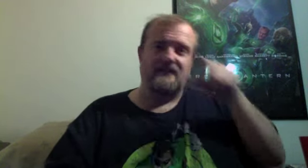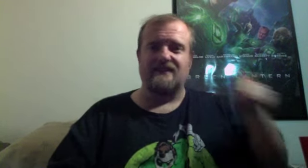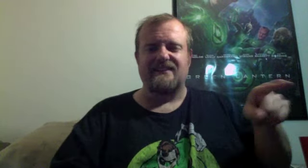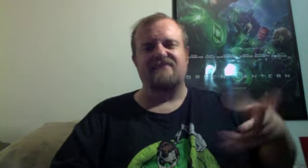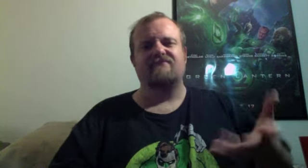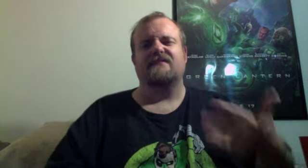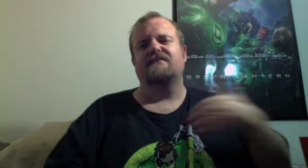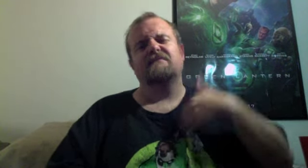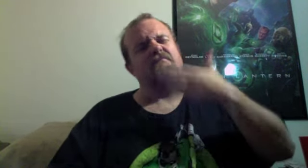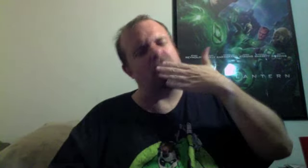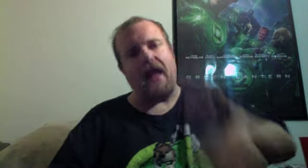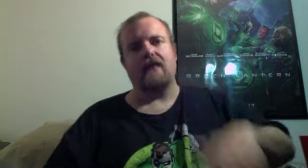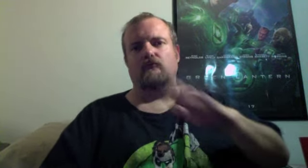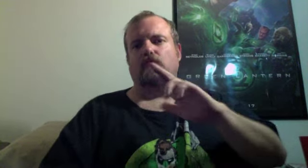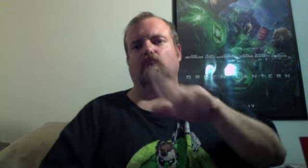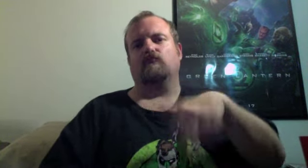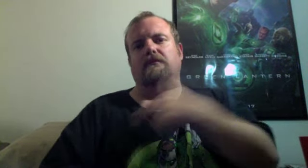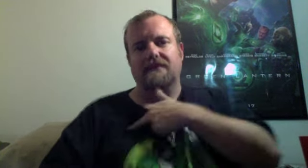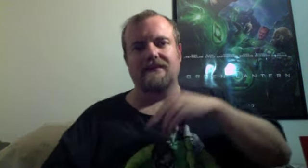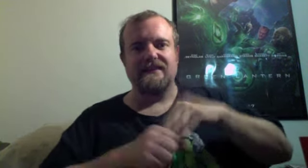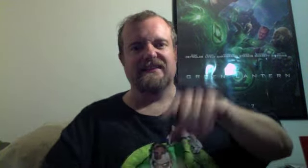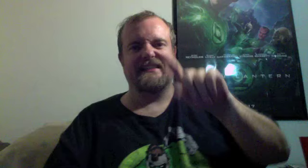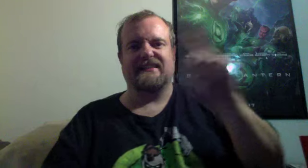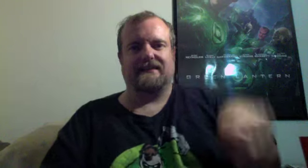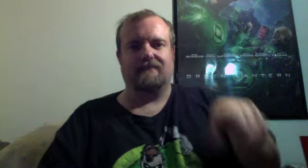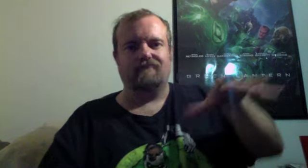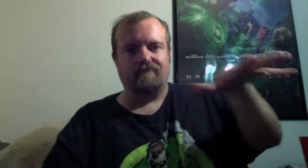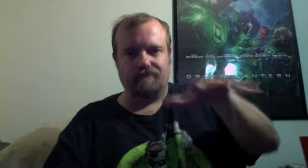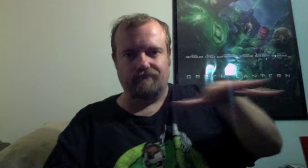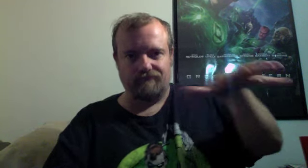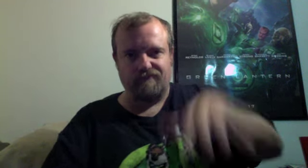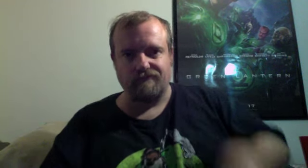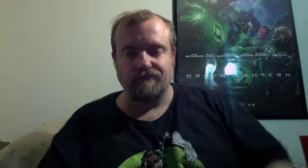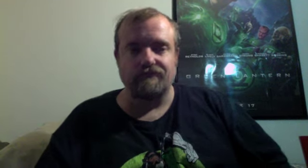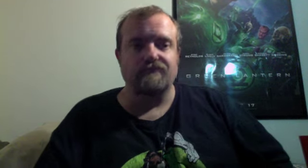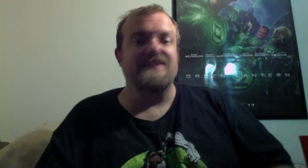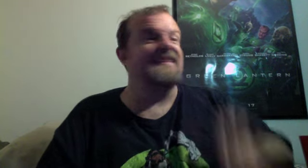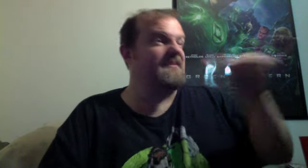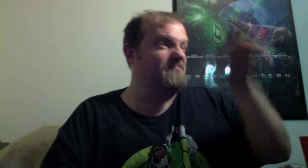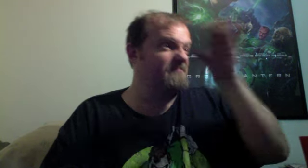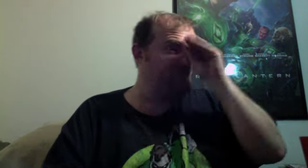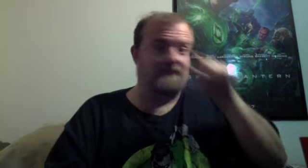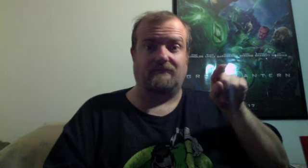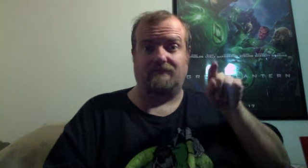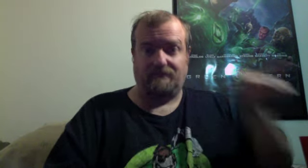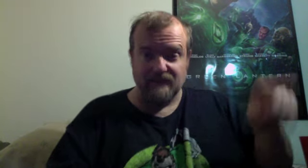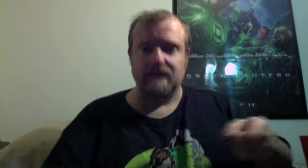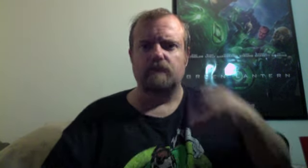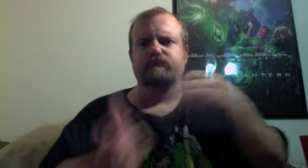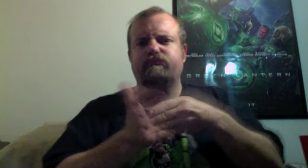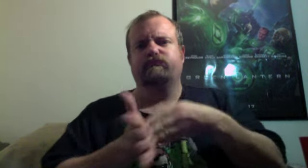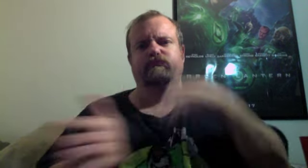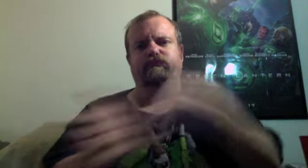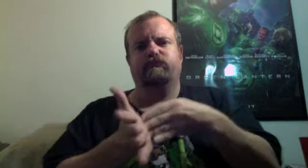prunes into a disc. She drives an electrode into it to gauge the moisture. It should be between 28